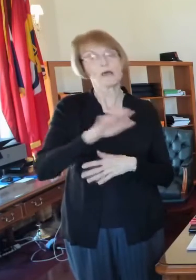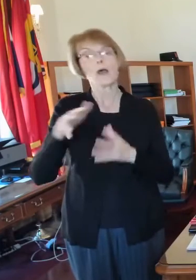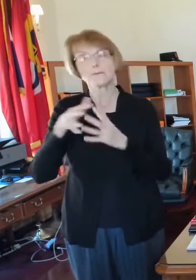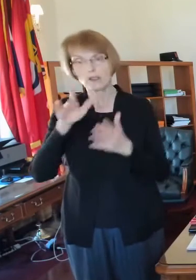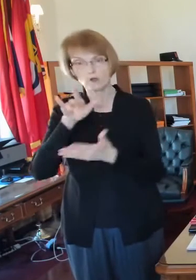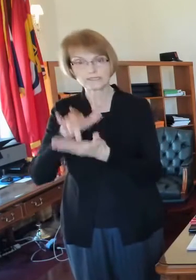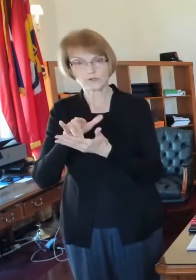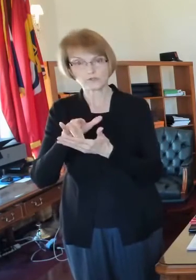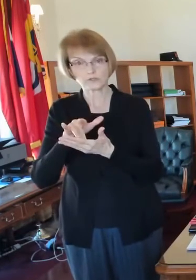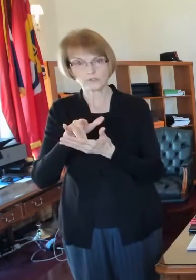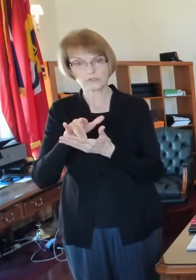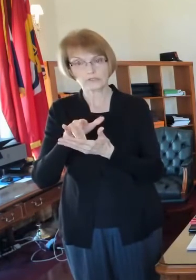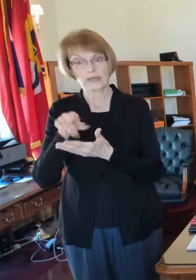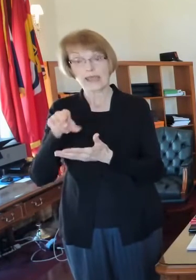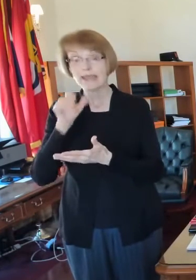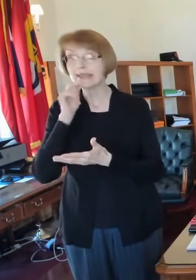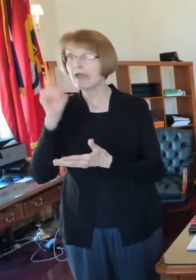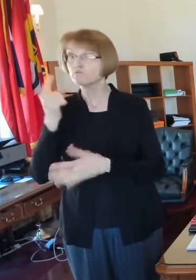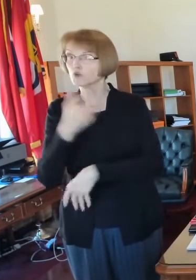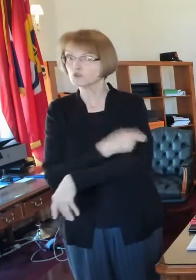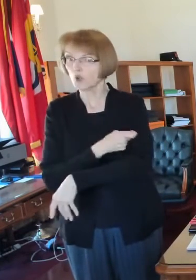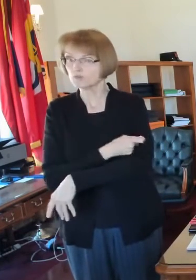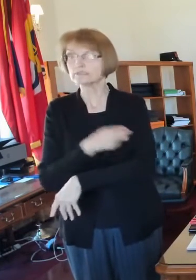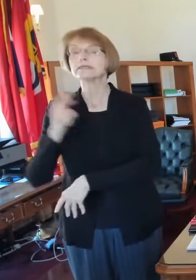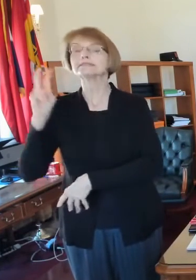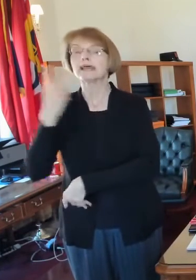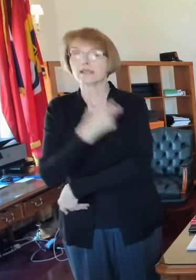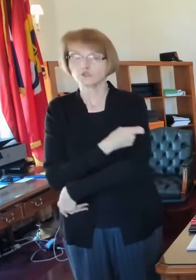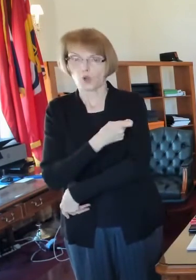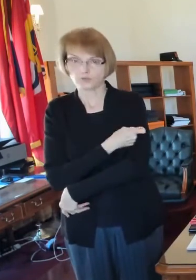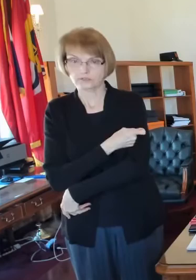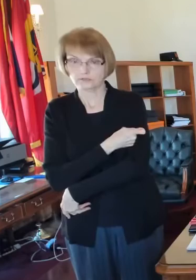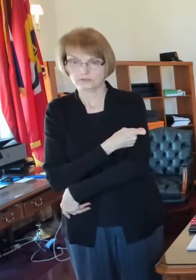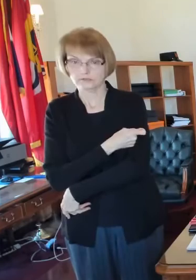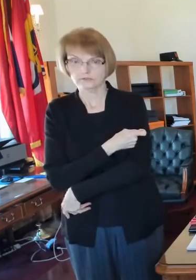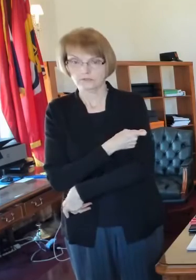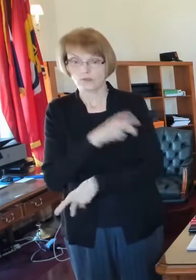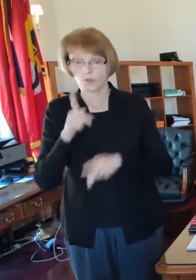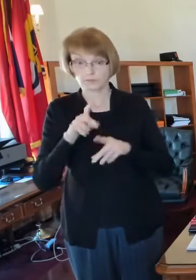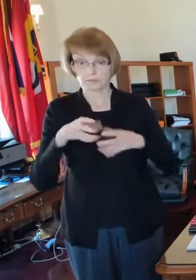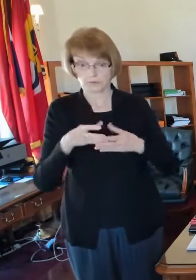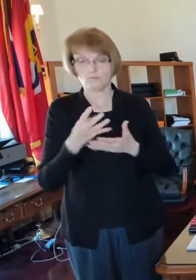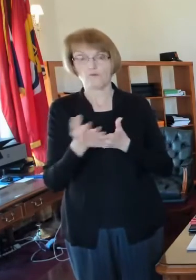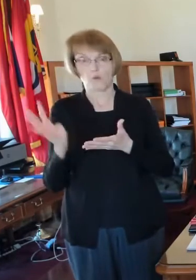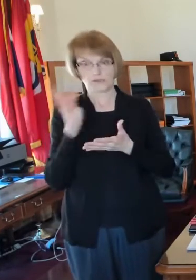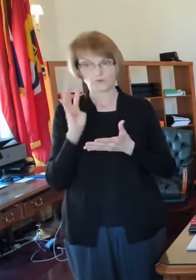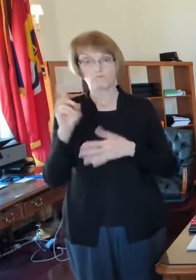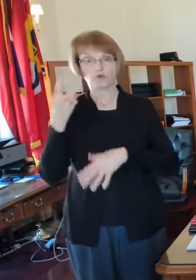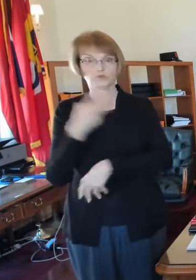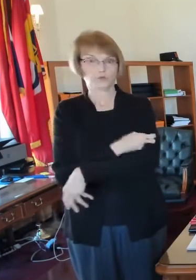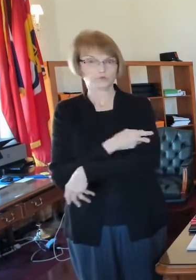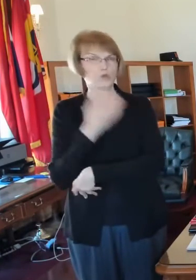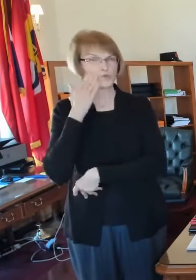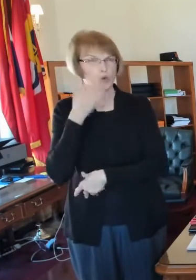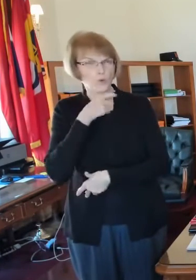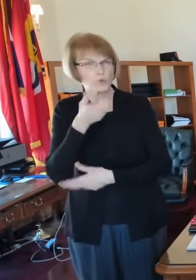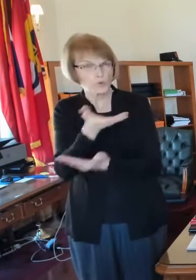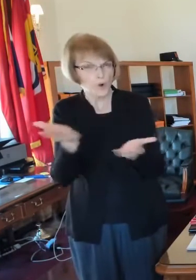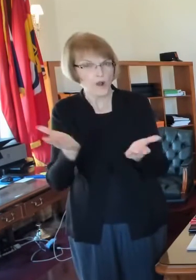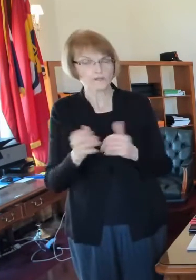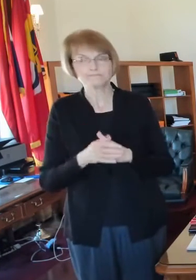first doses at the America Center. Those are second doses from 4 weeks ago. You all know who you are. It was given